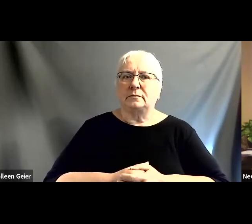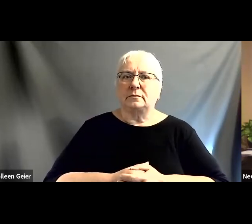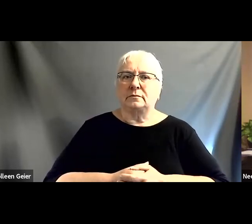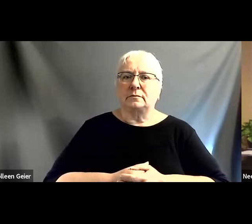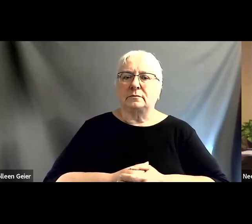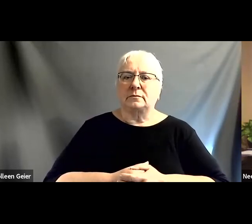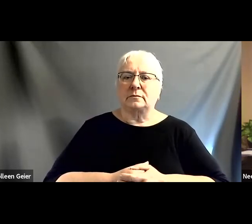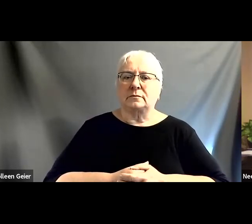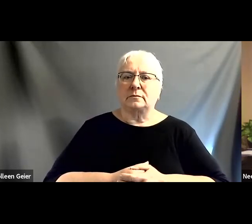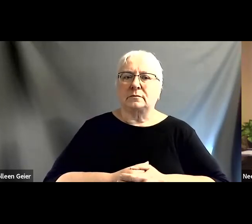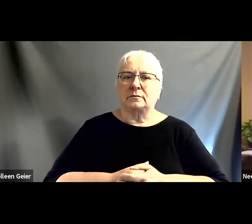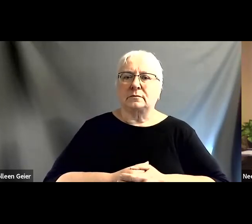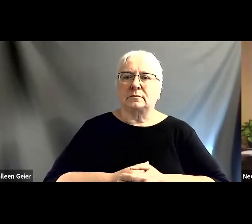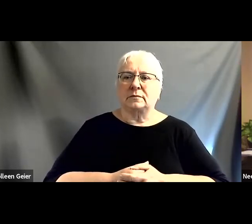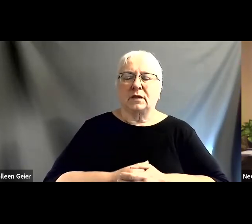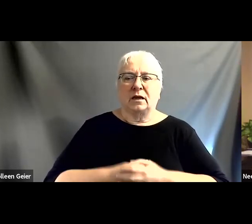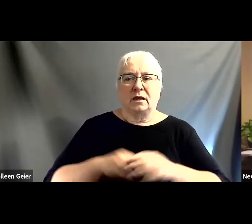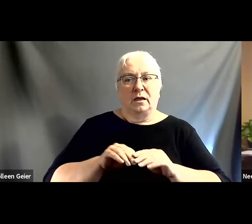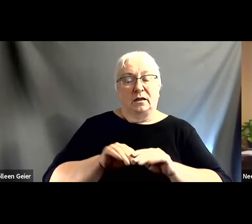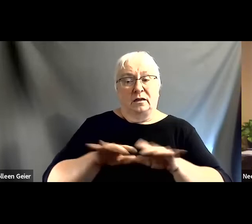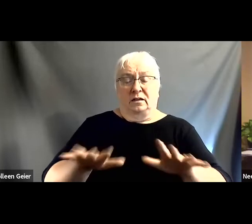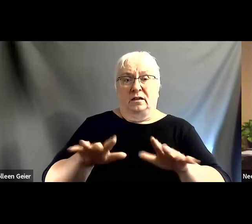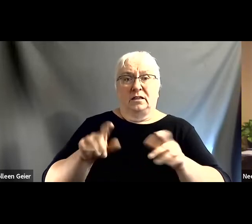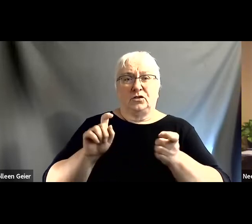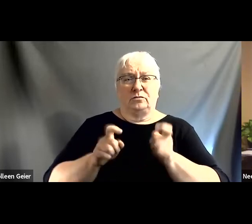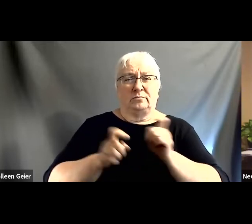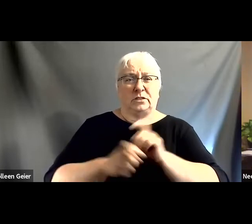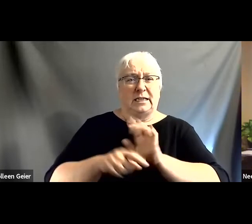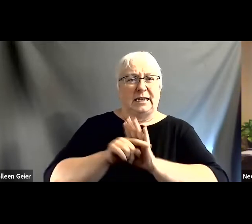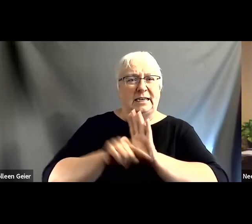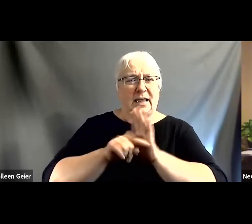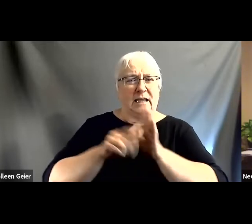becoming subversive, but they start creating very